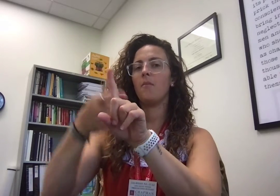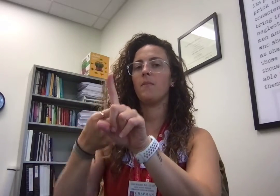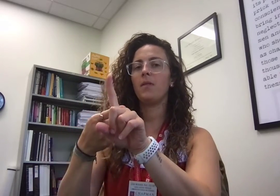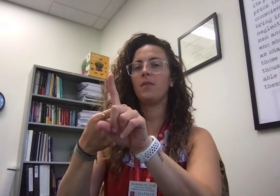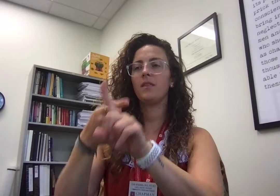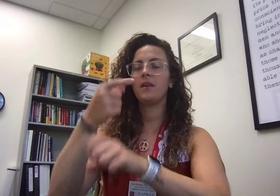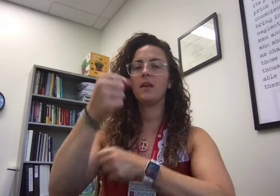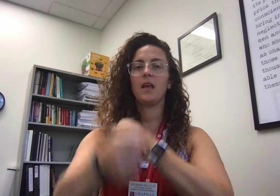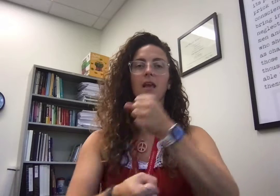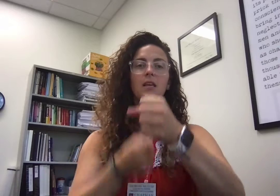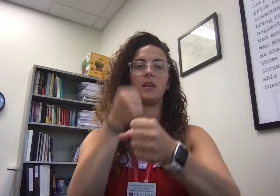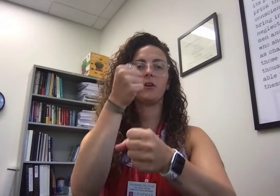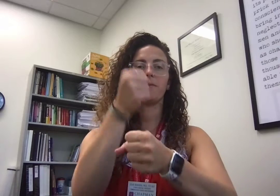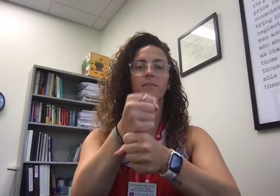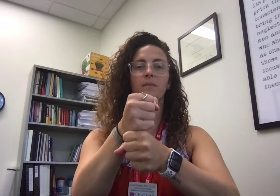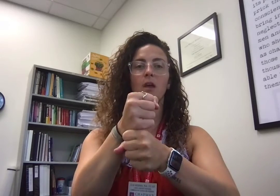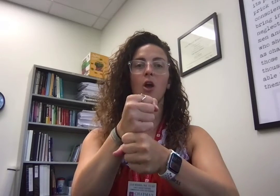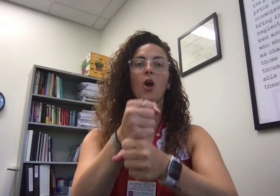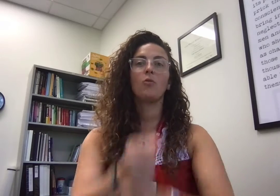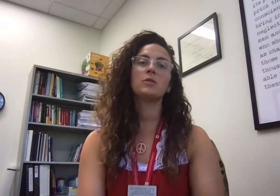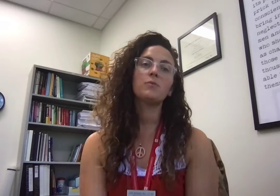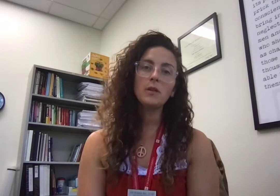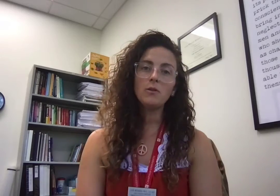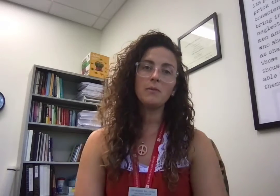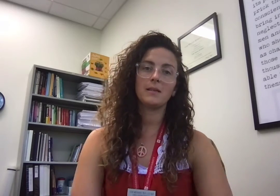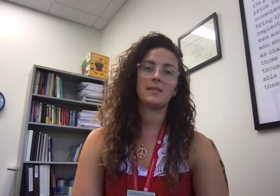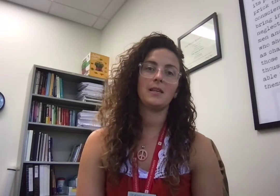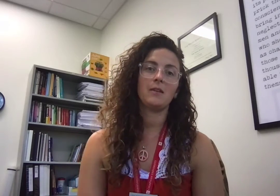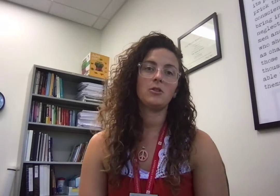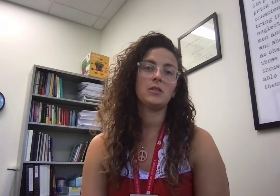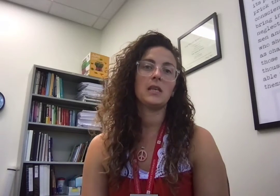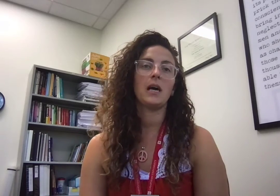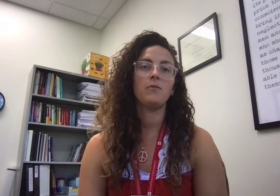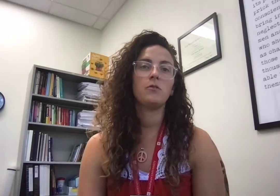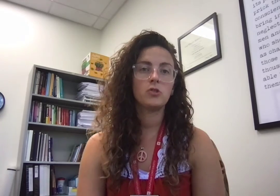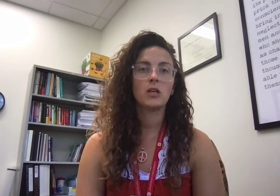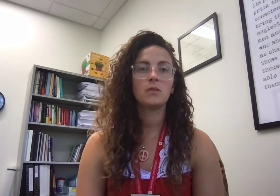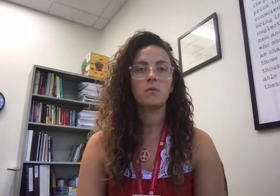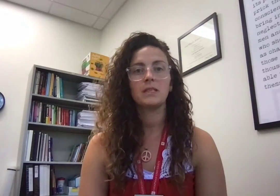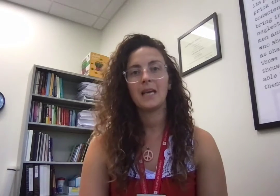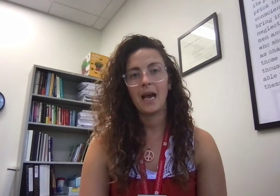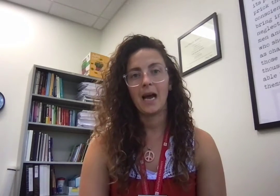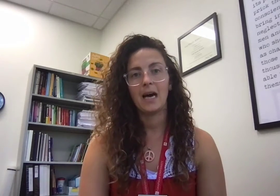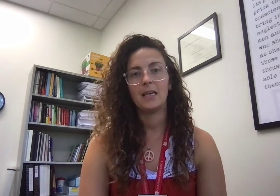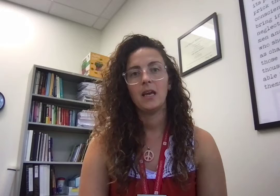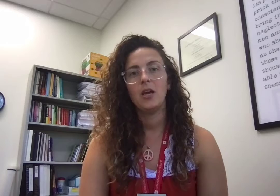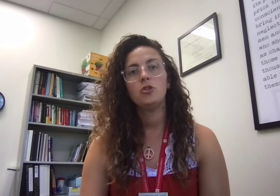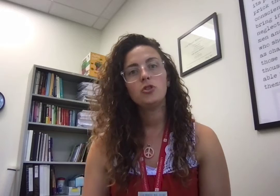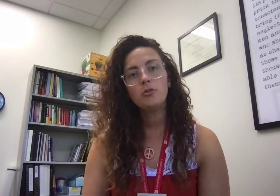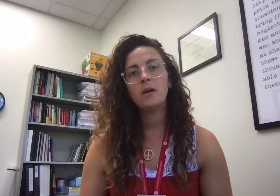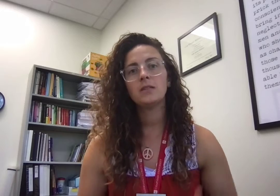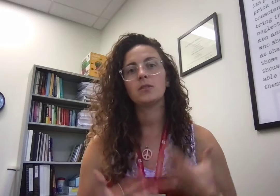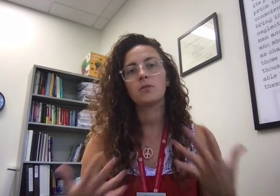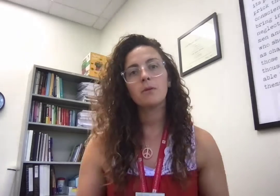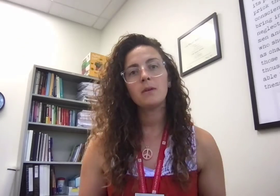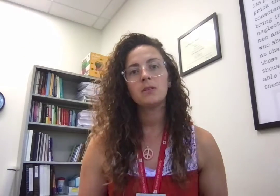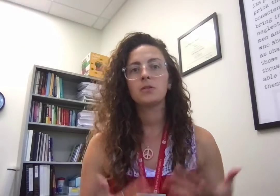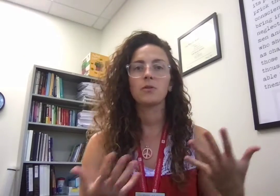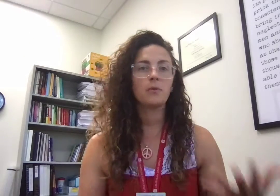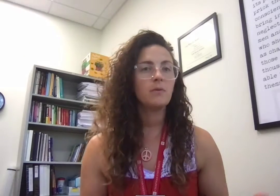month, and a year. What's really cool about sign language is that if you just want to add 2 months or 3 months or 3 weeks